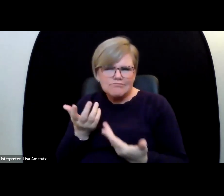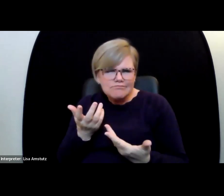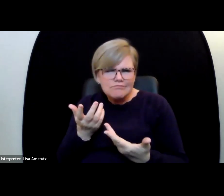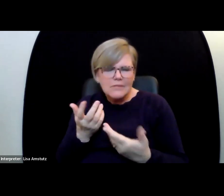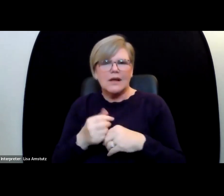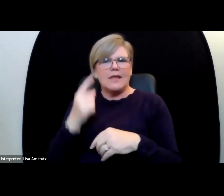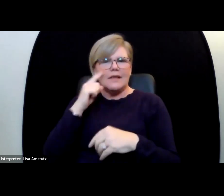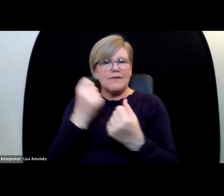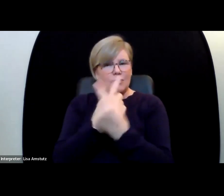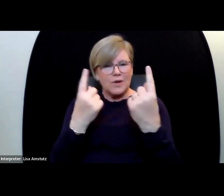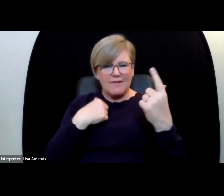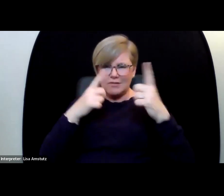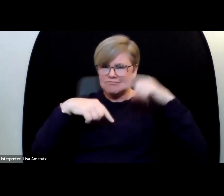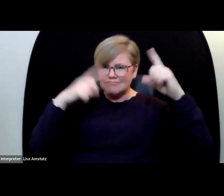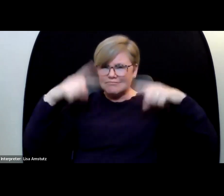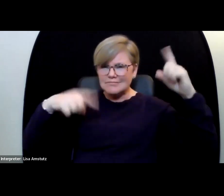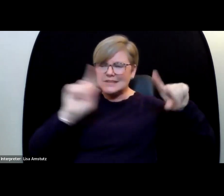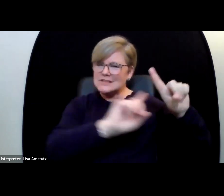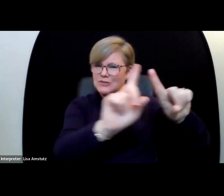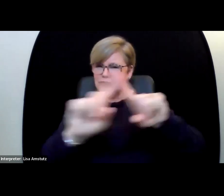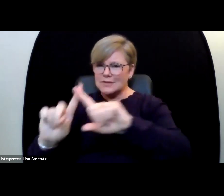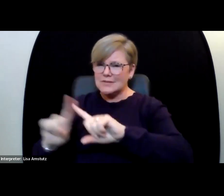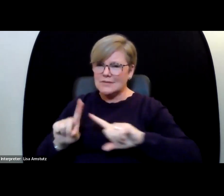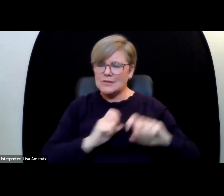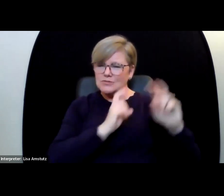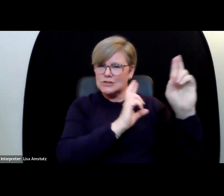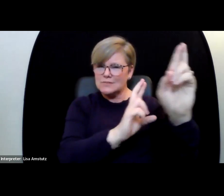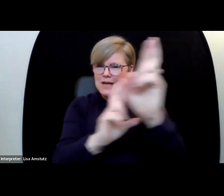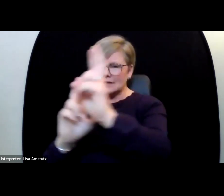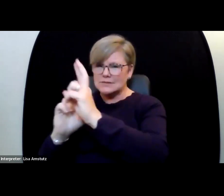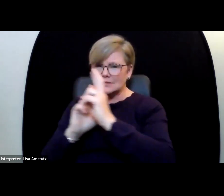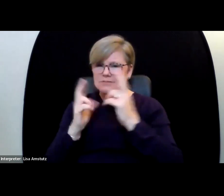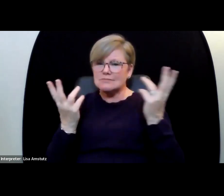I think everybody has their own, and you have to be respectful of that.